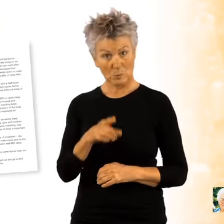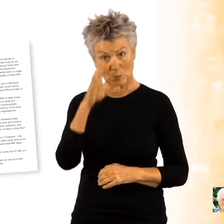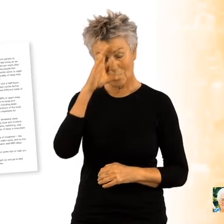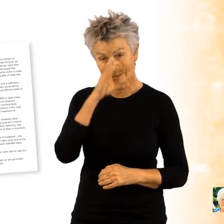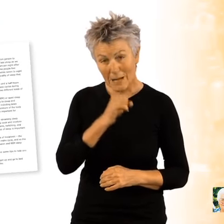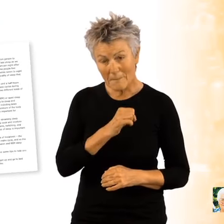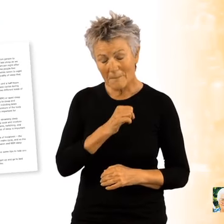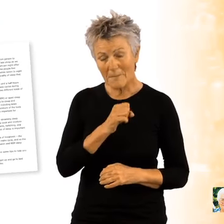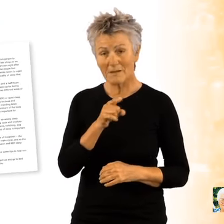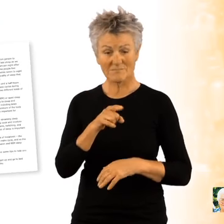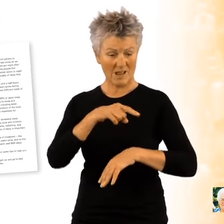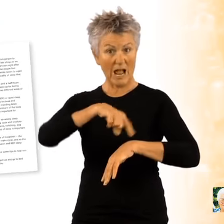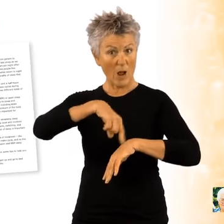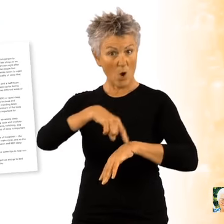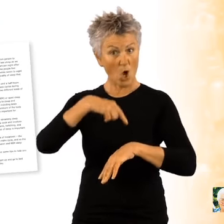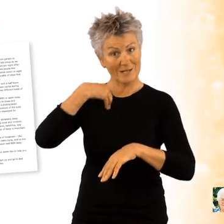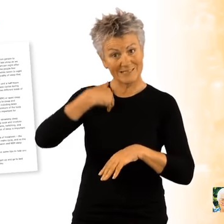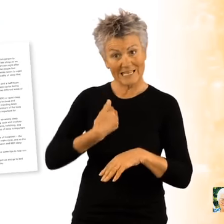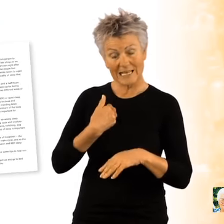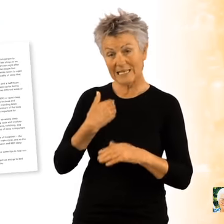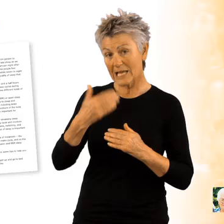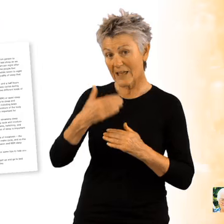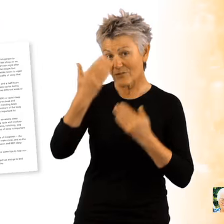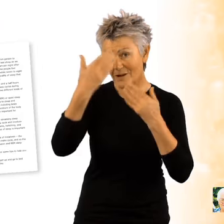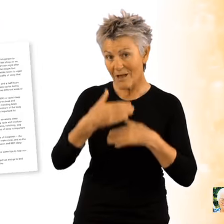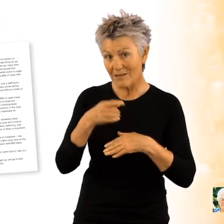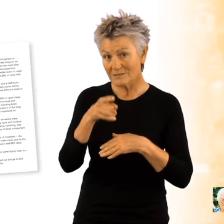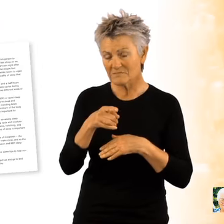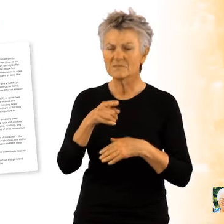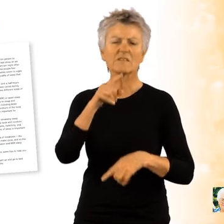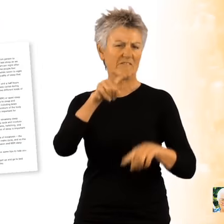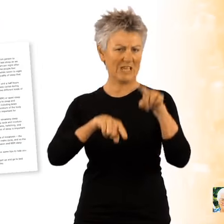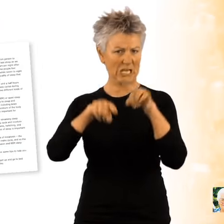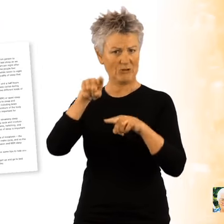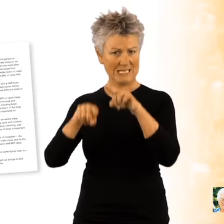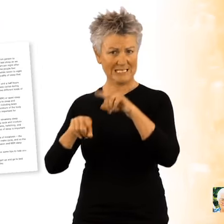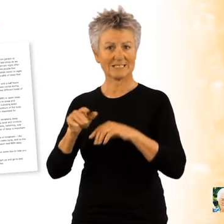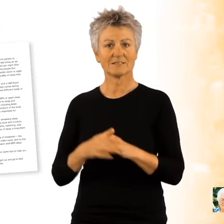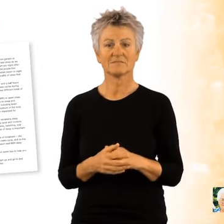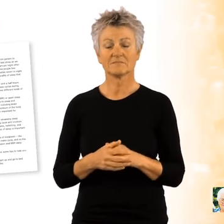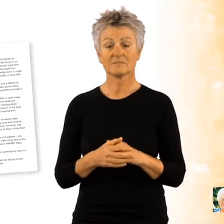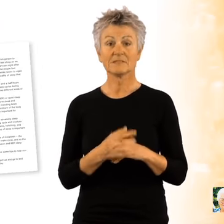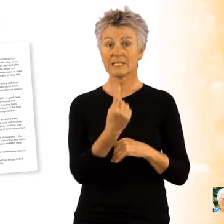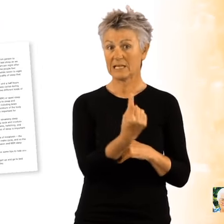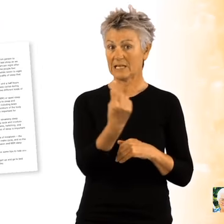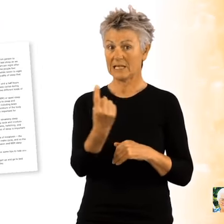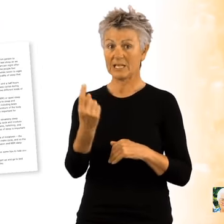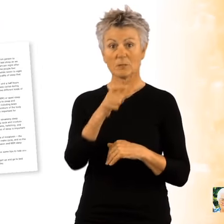Sleep. The amount of sleep needed varies from person to person.